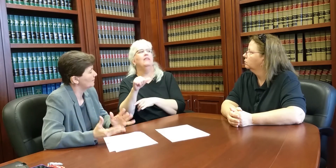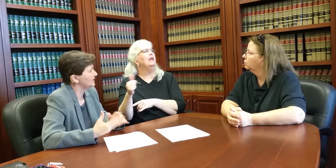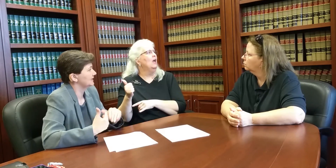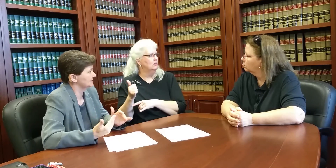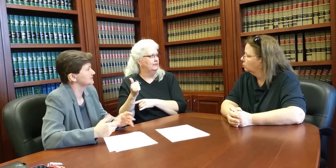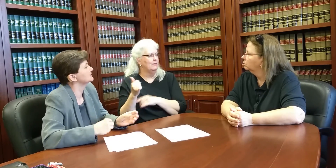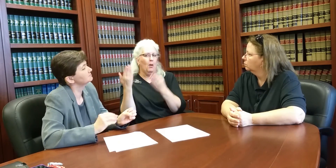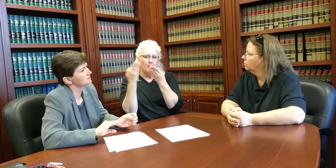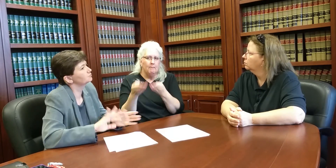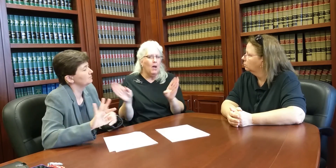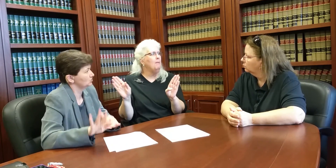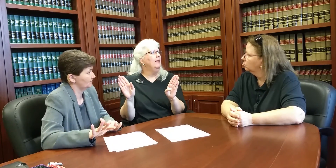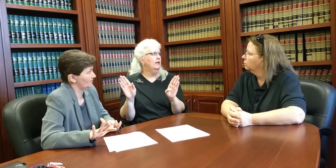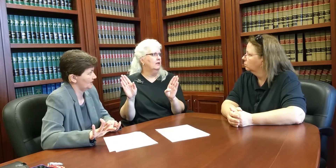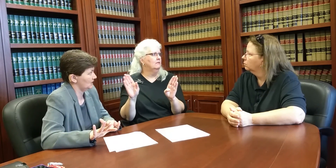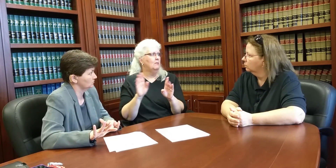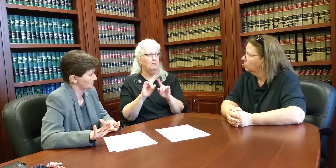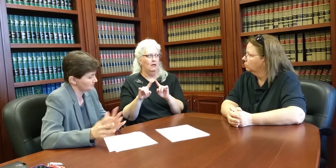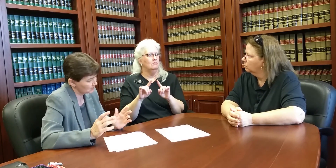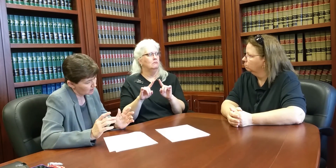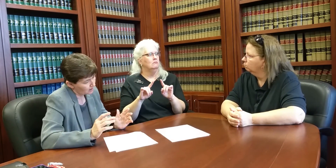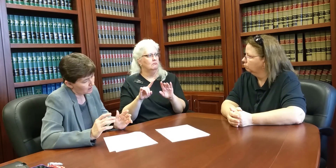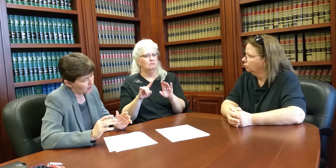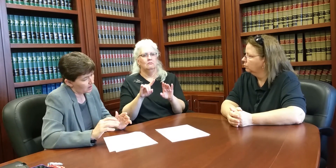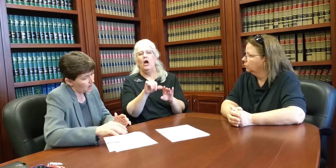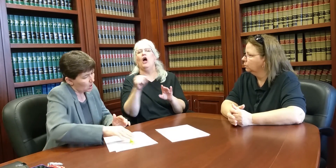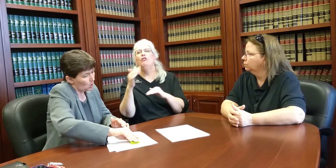public entities, but pretty much everything else.